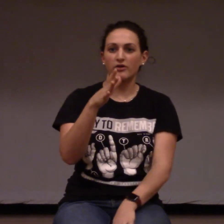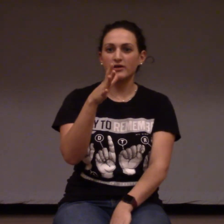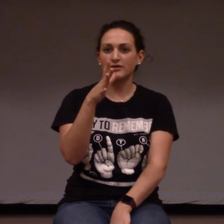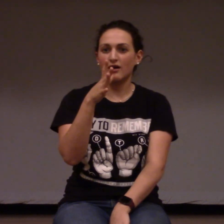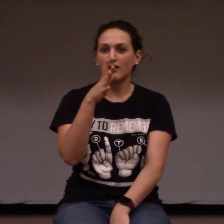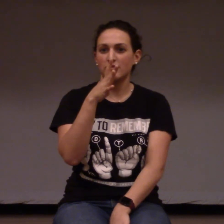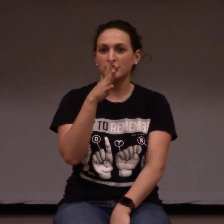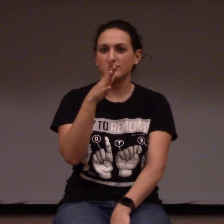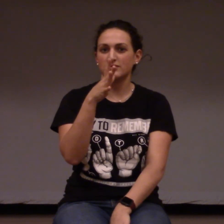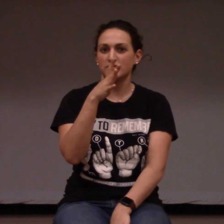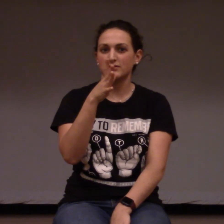Mother-in-law.